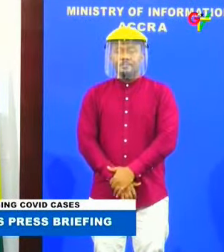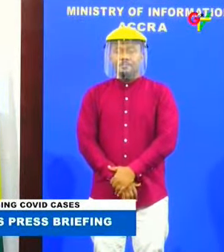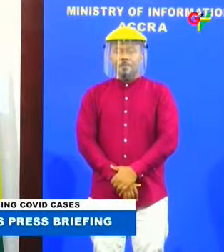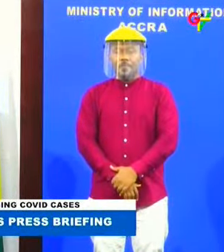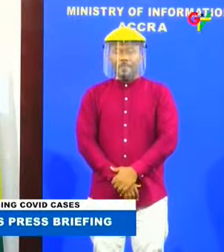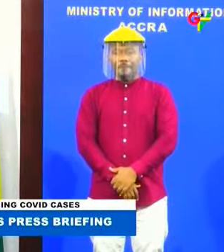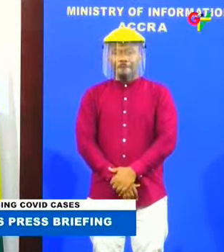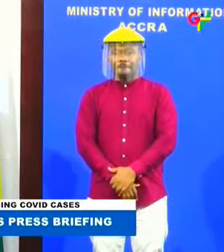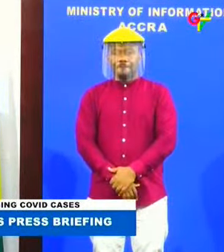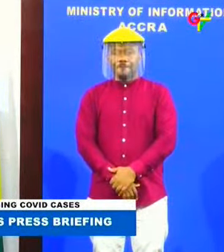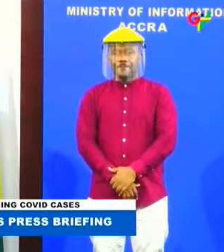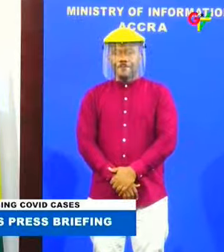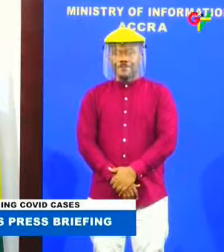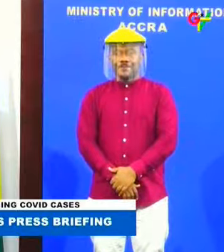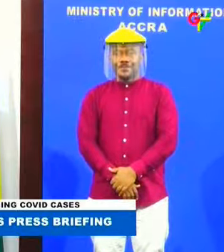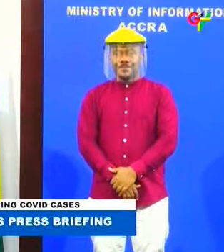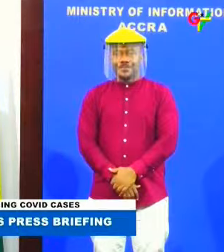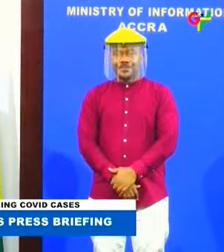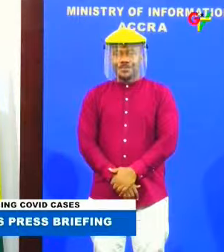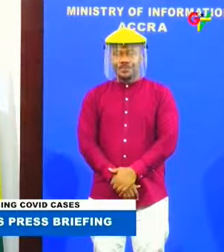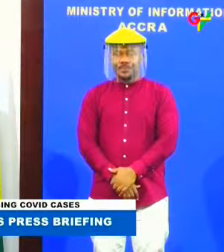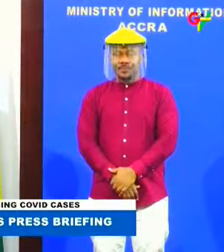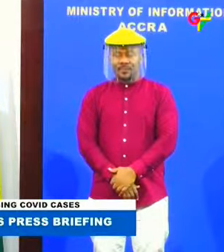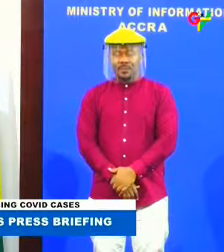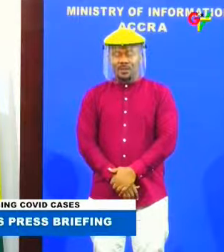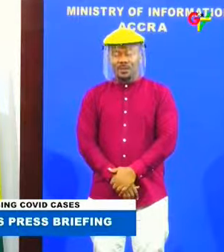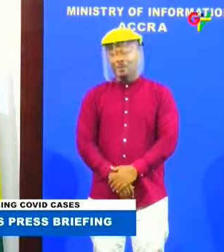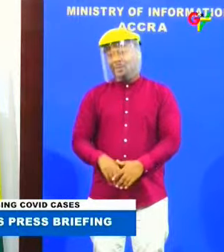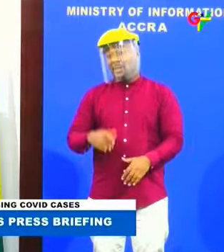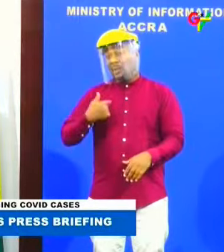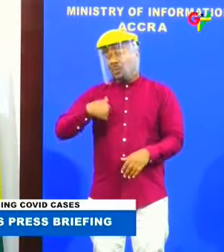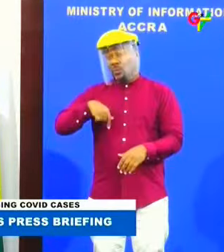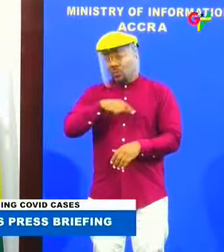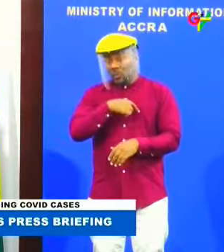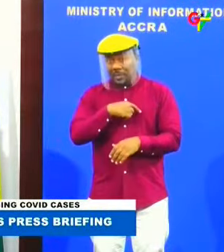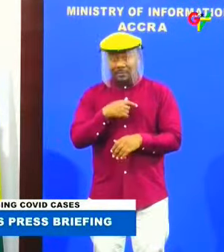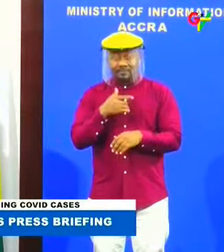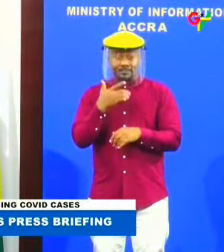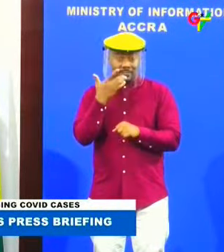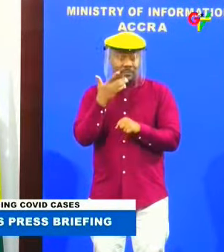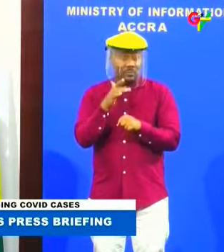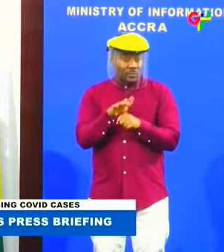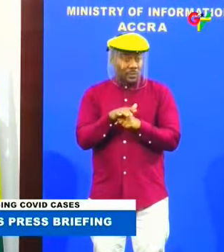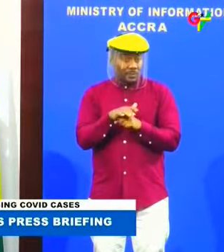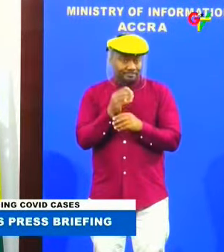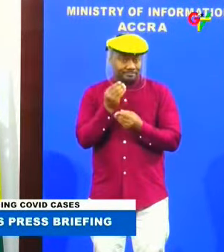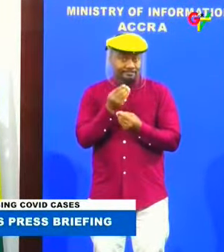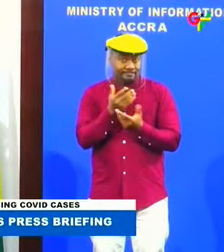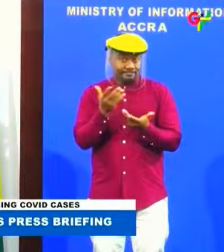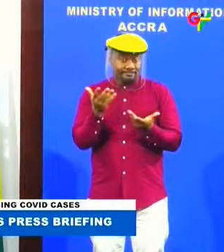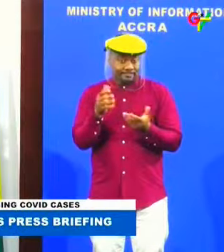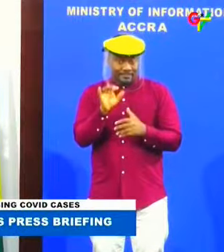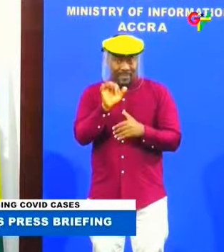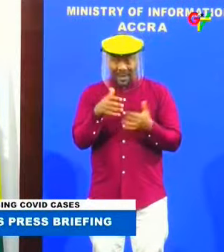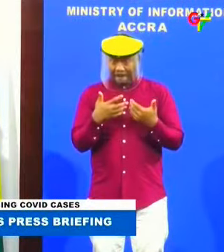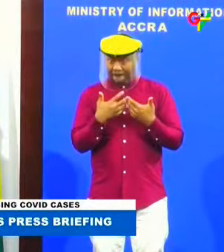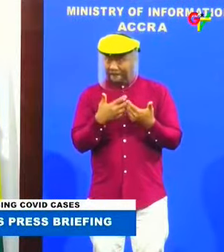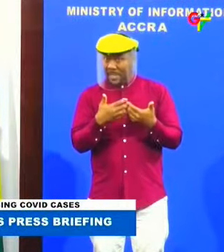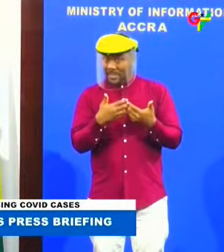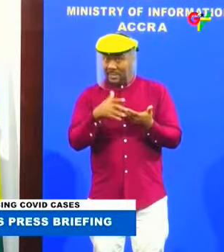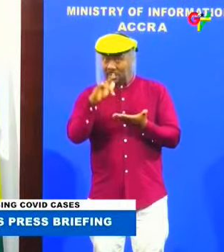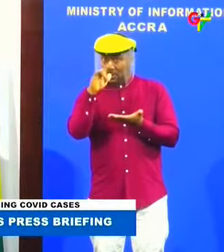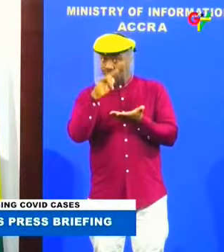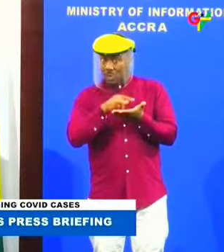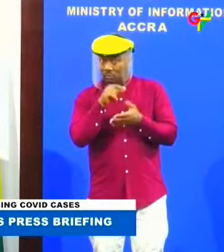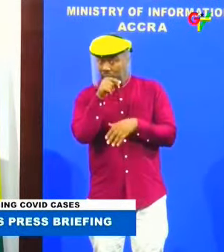We are assuring Ghanaians that we will continue to monitor that particular system and any other